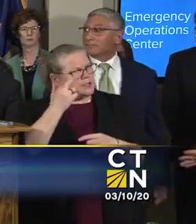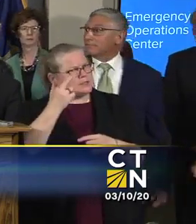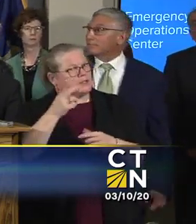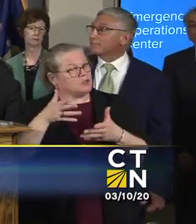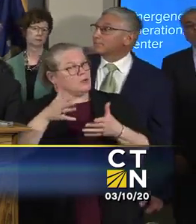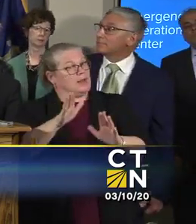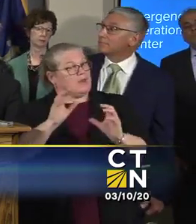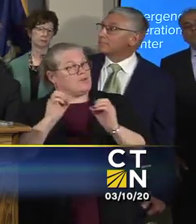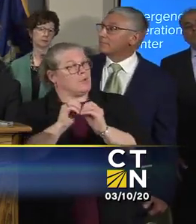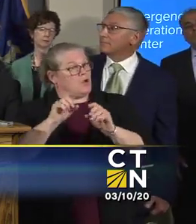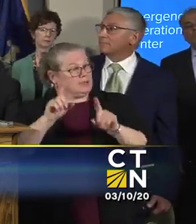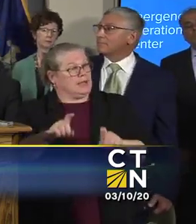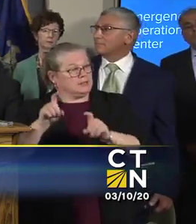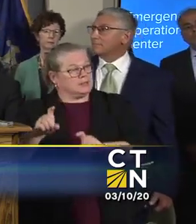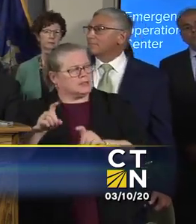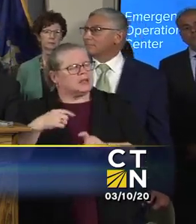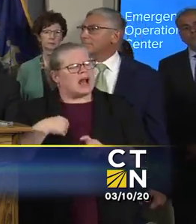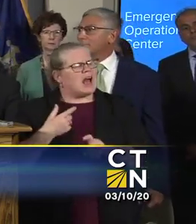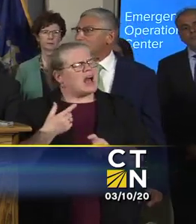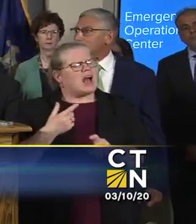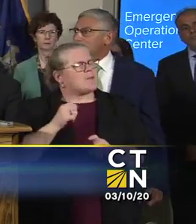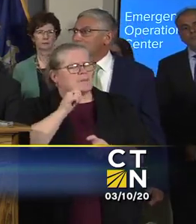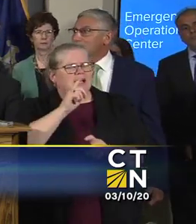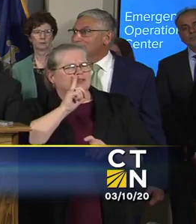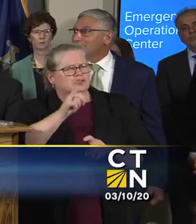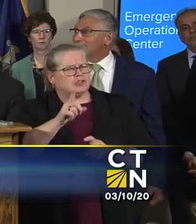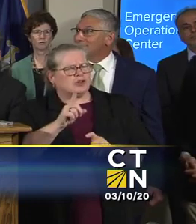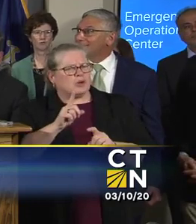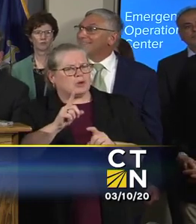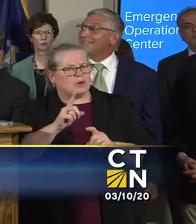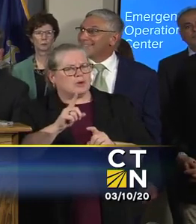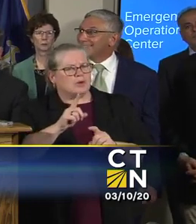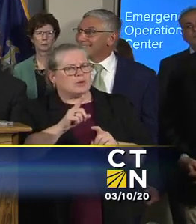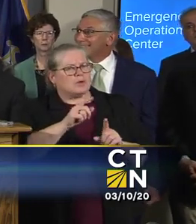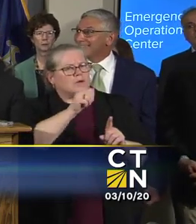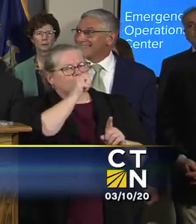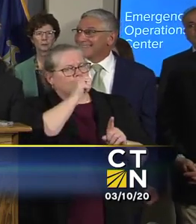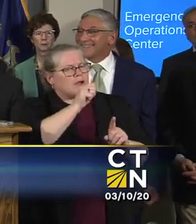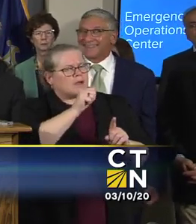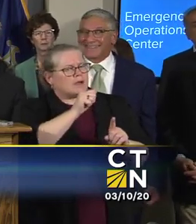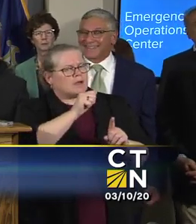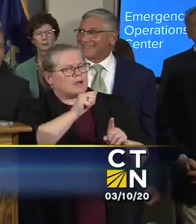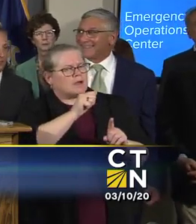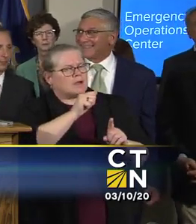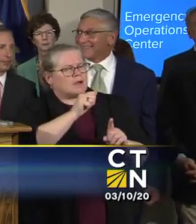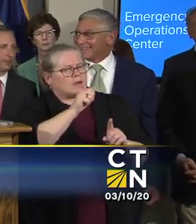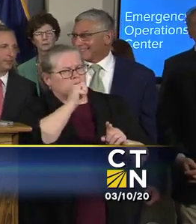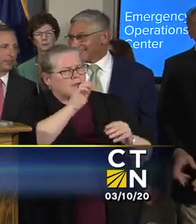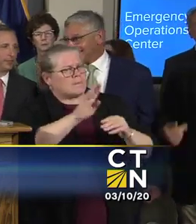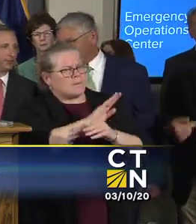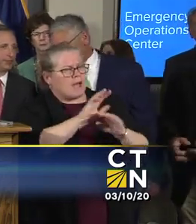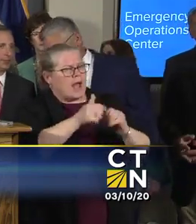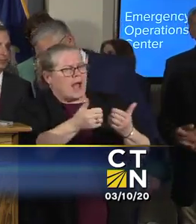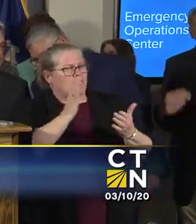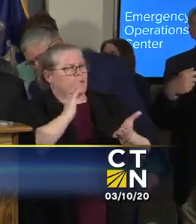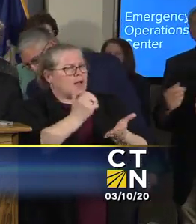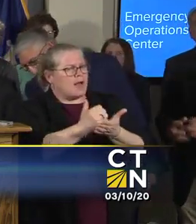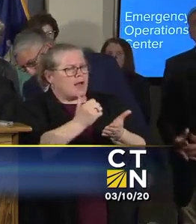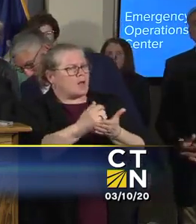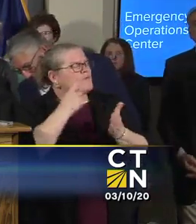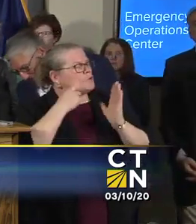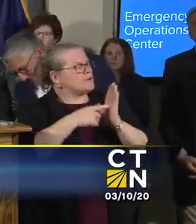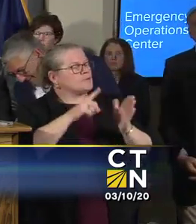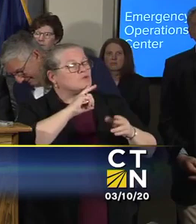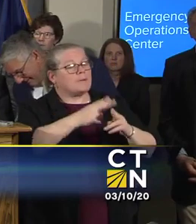testing. And I'm a little unclear on how this is going to help with the private sector. I mean, you mentioned that there were some groups like Quest and what have